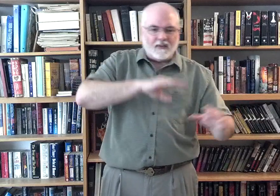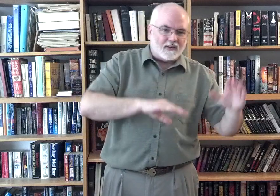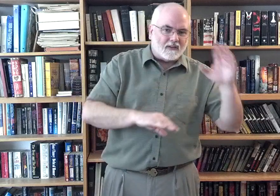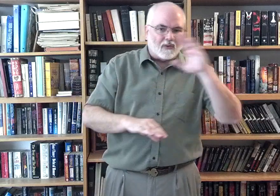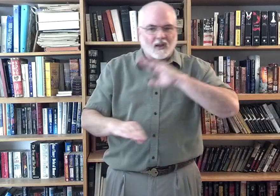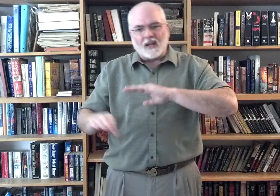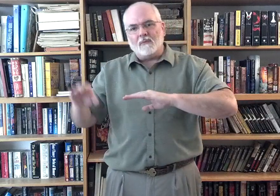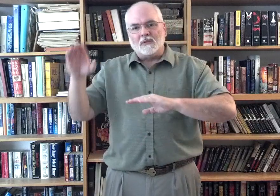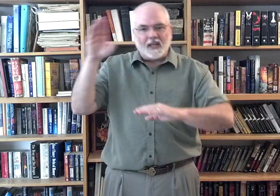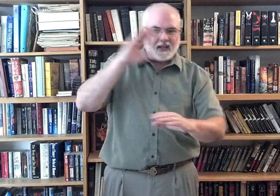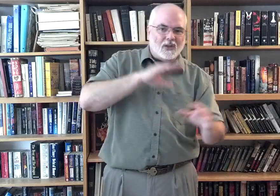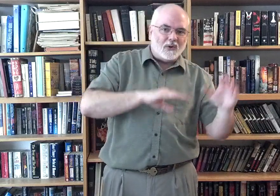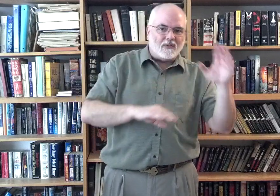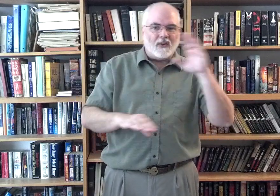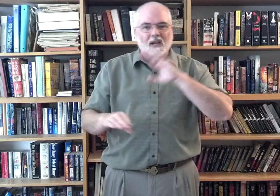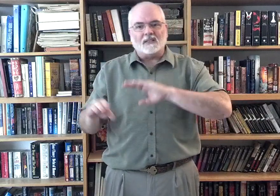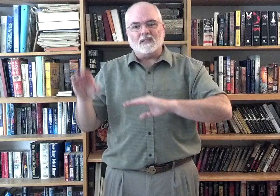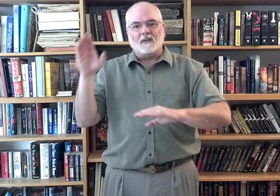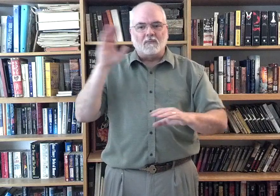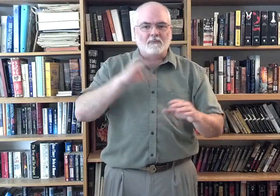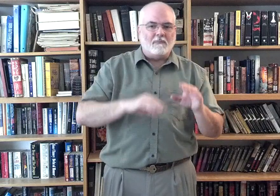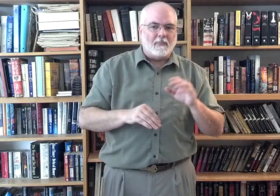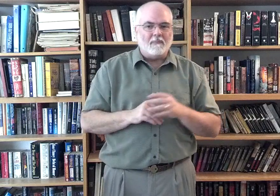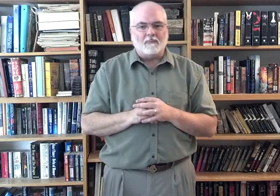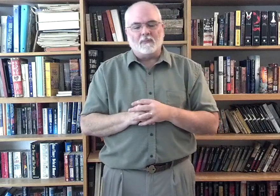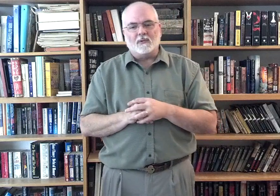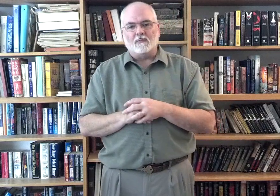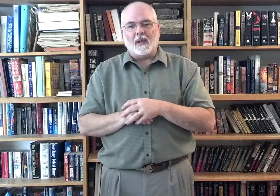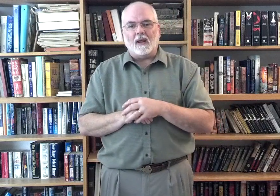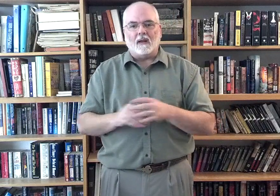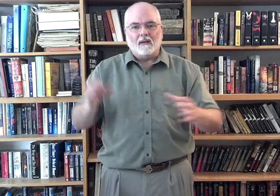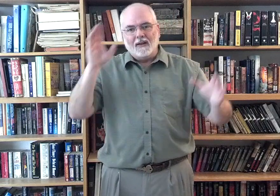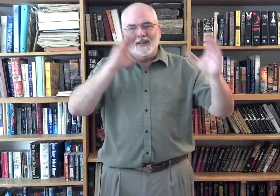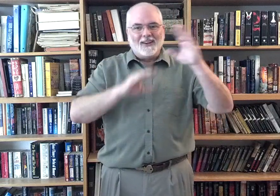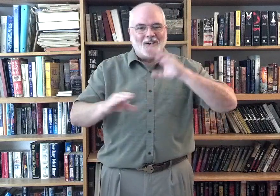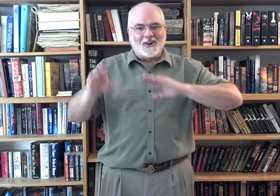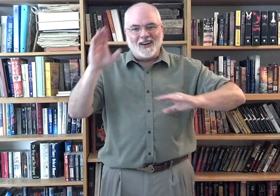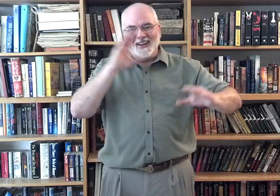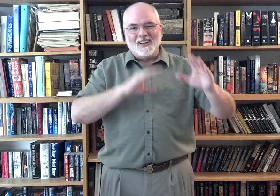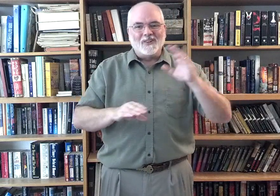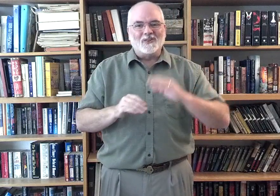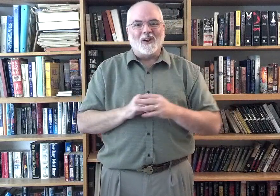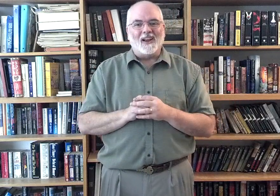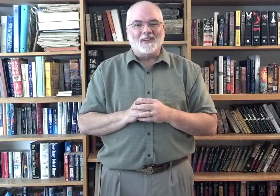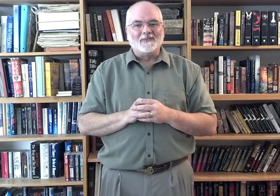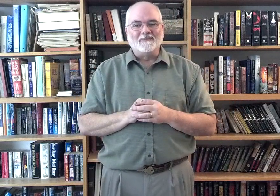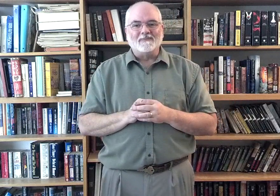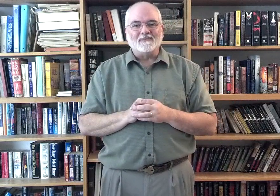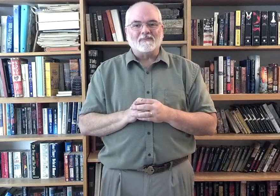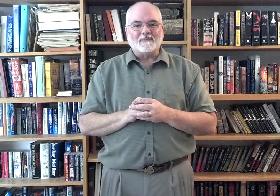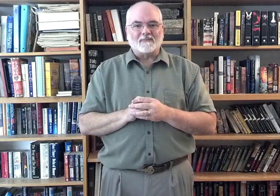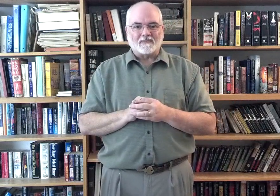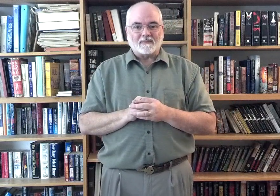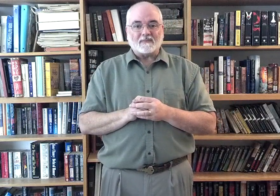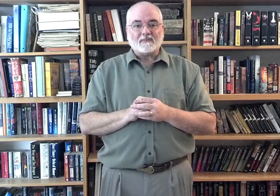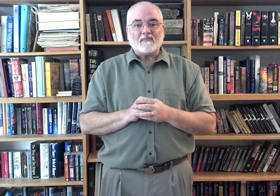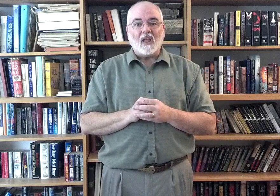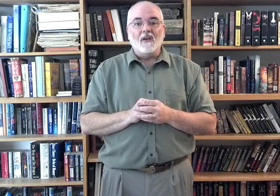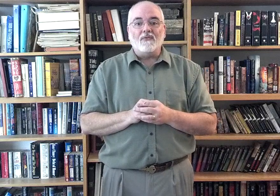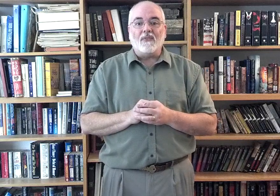and limbs hitting you in the face. It's a big pain. Trial. Of